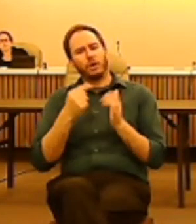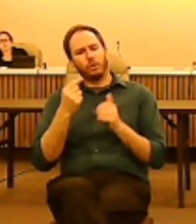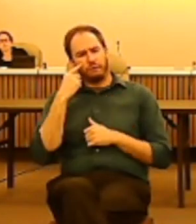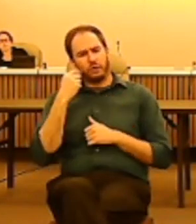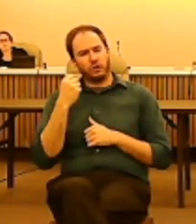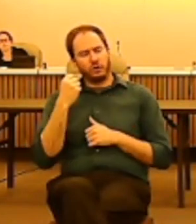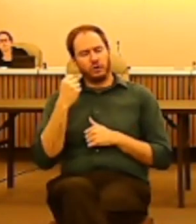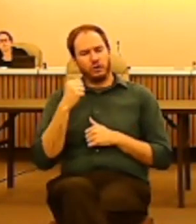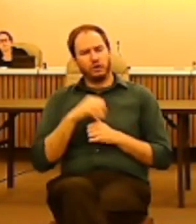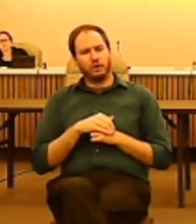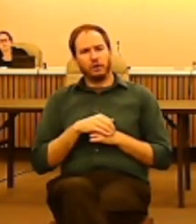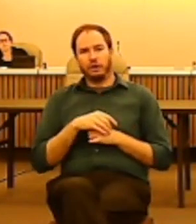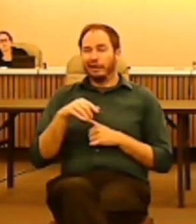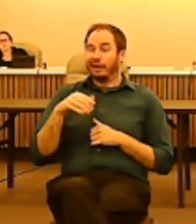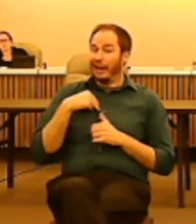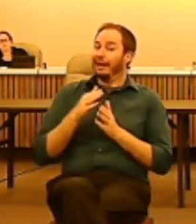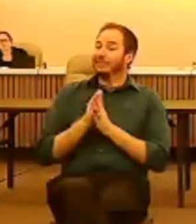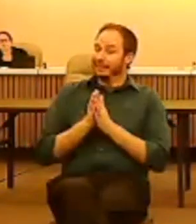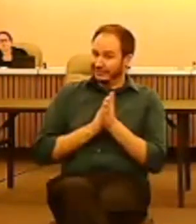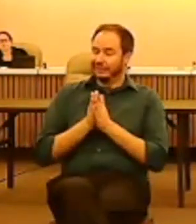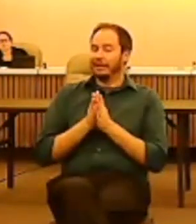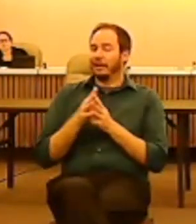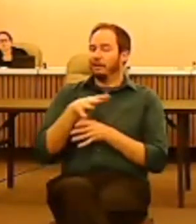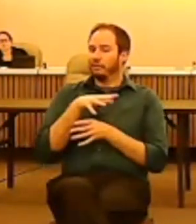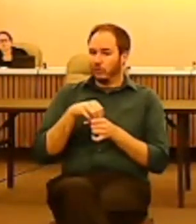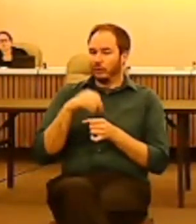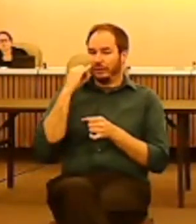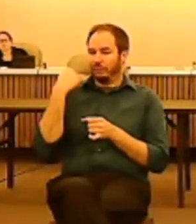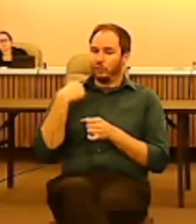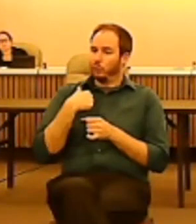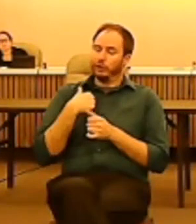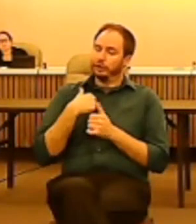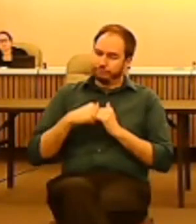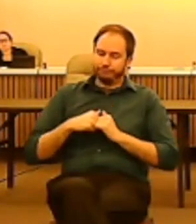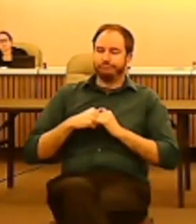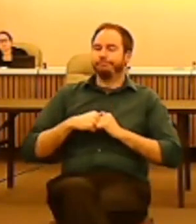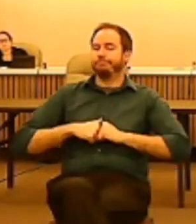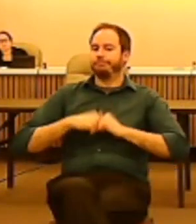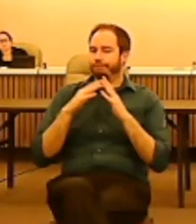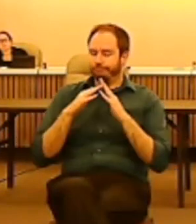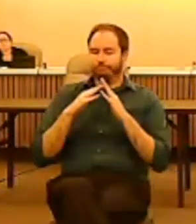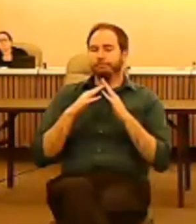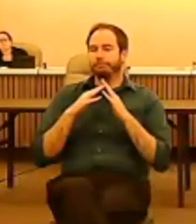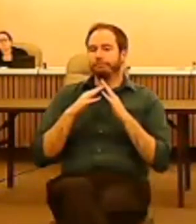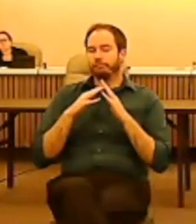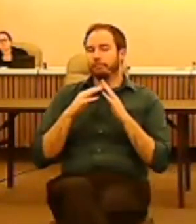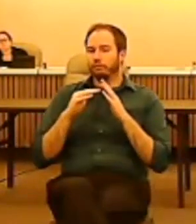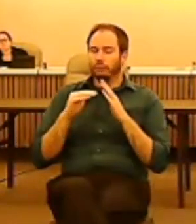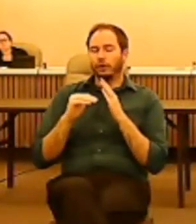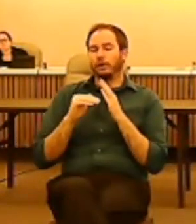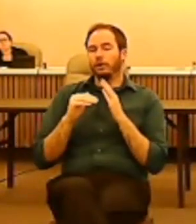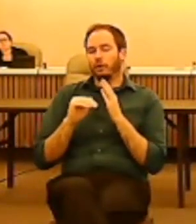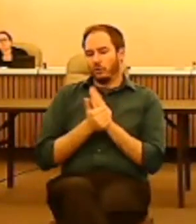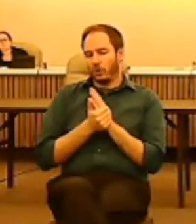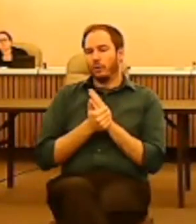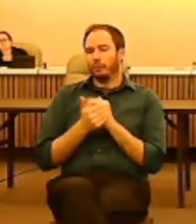They have an incentive built in for if we could get it, the adoption of a resolution,